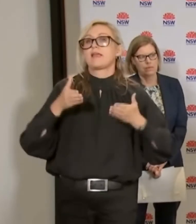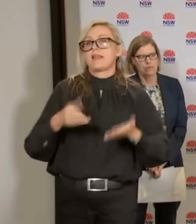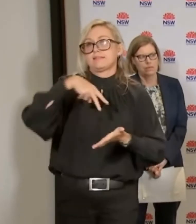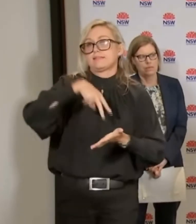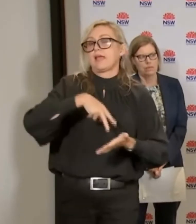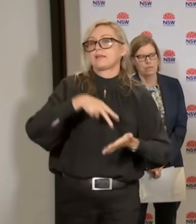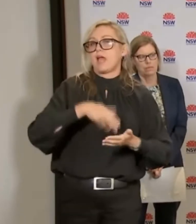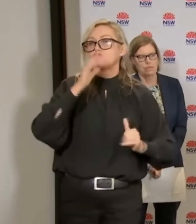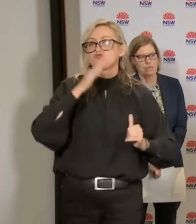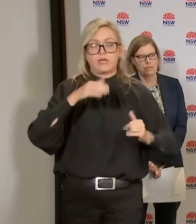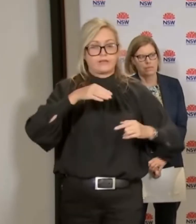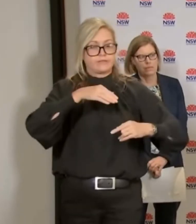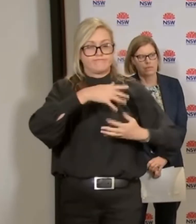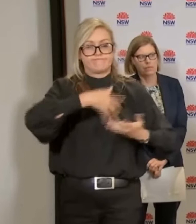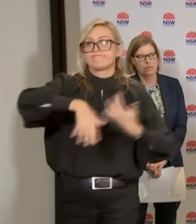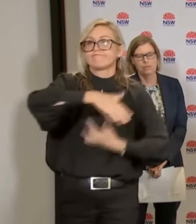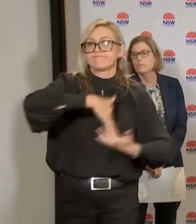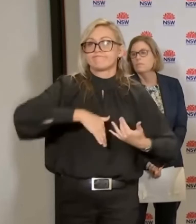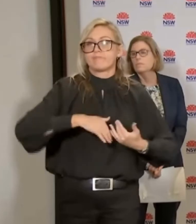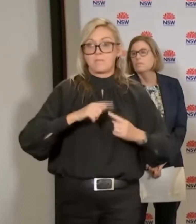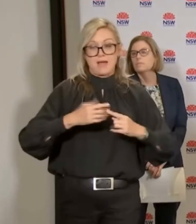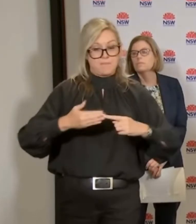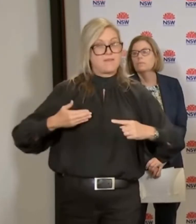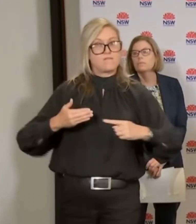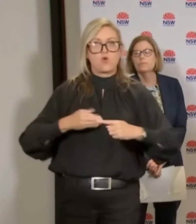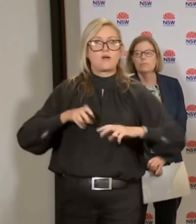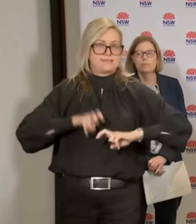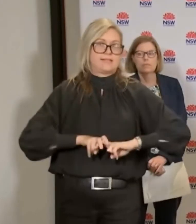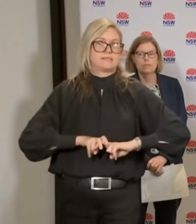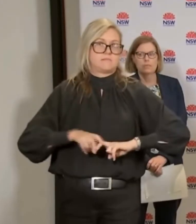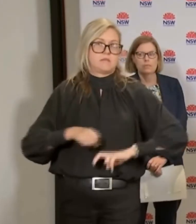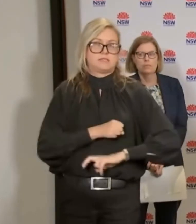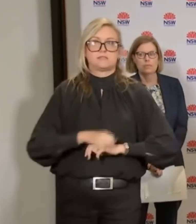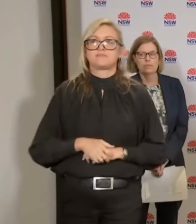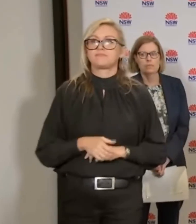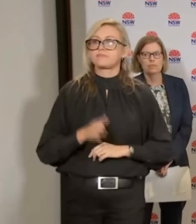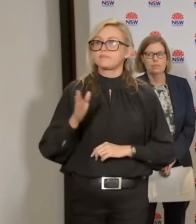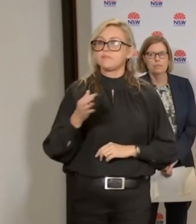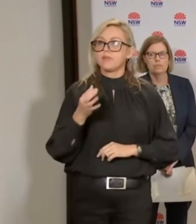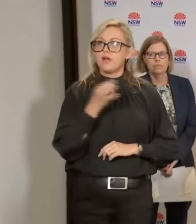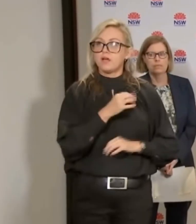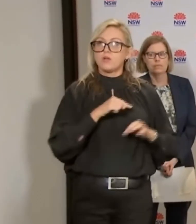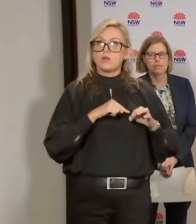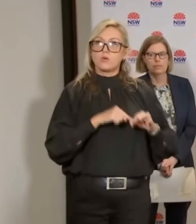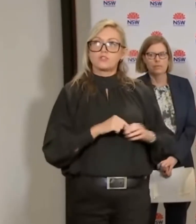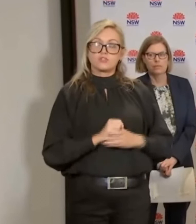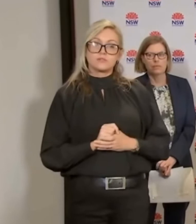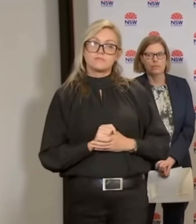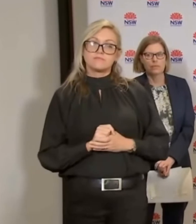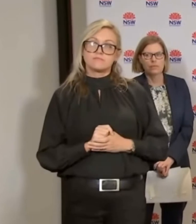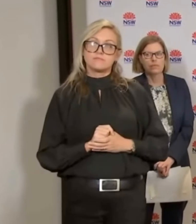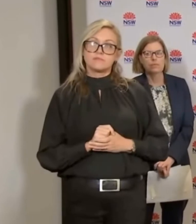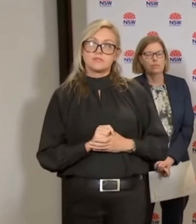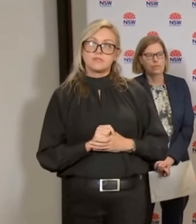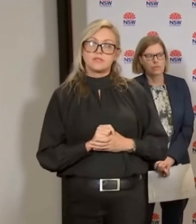we're still recommending that indoor activity be seated. Will those caps on weddings and funerals lift in 3 weeks' time if the